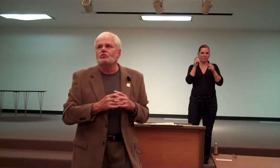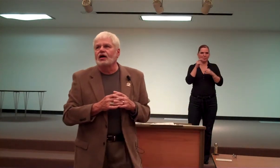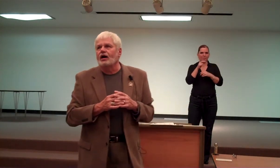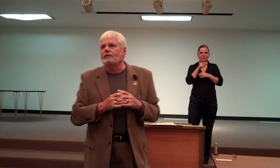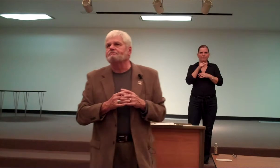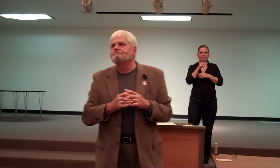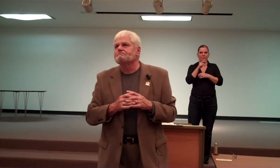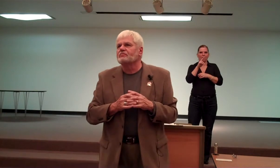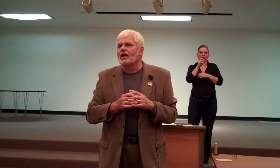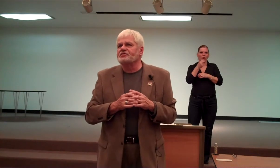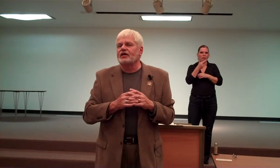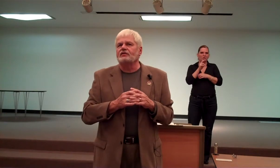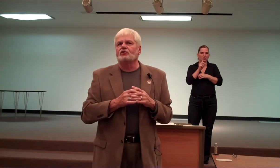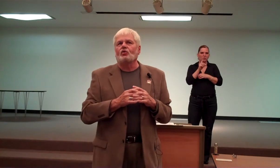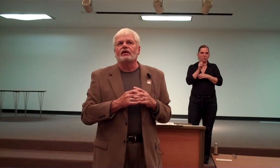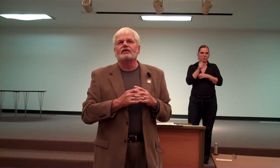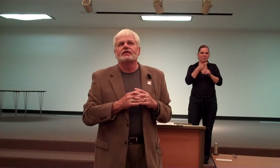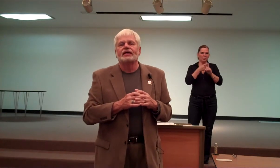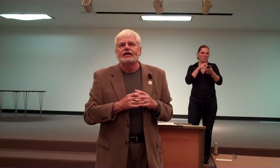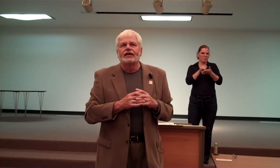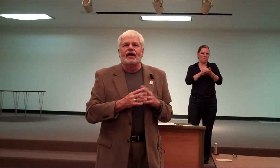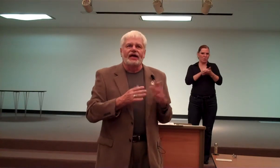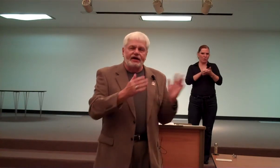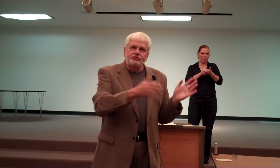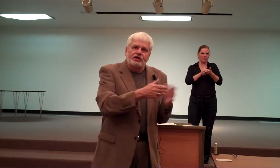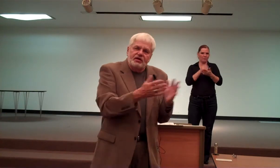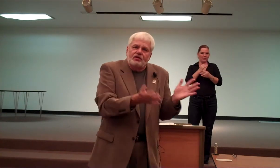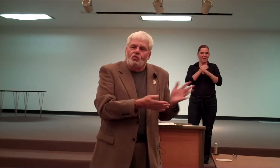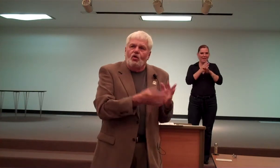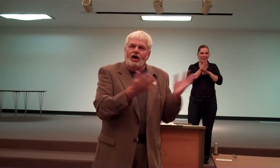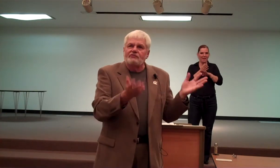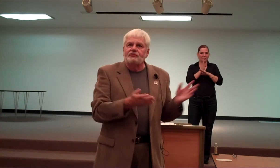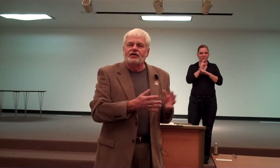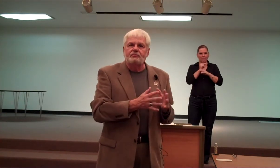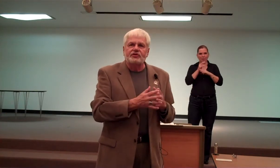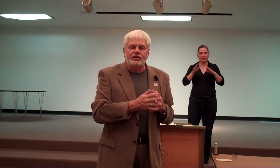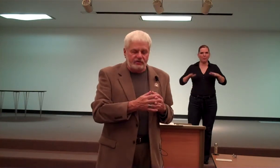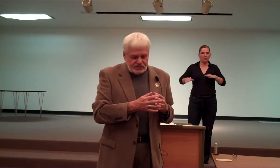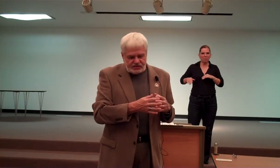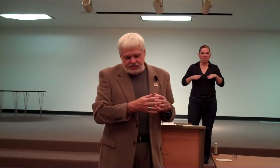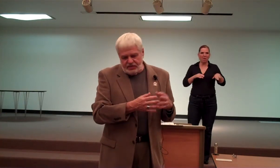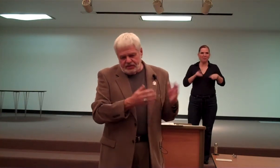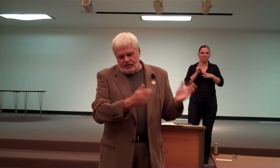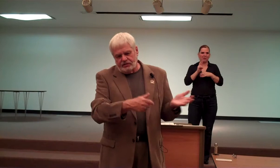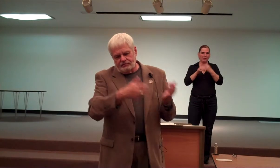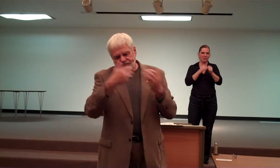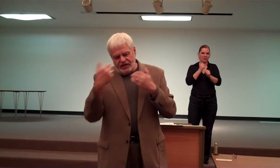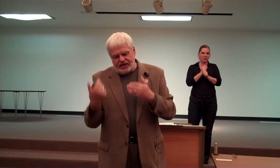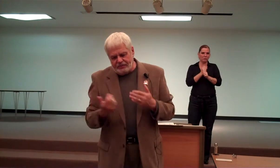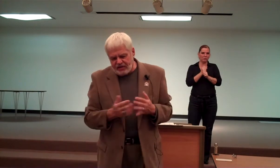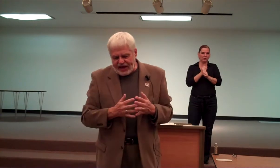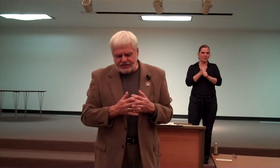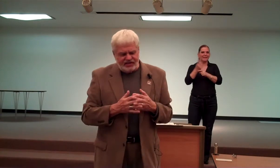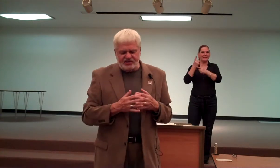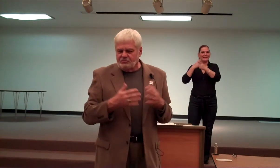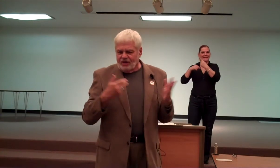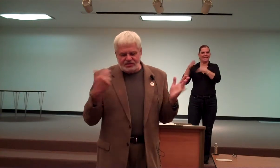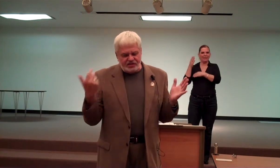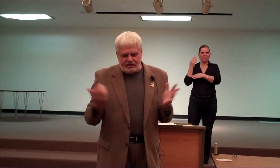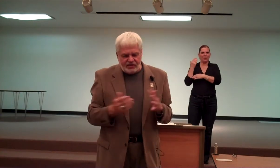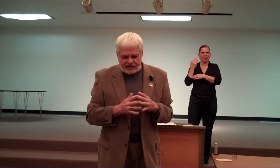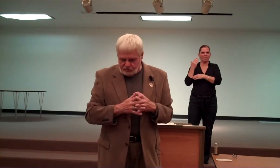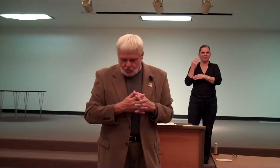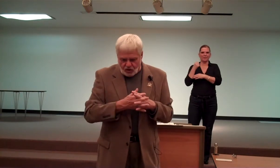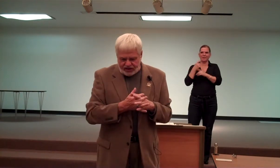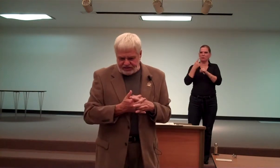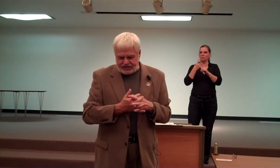was from upstate New York. And after he had been in Hawaii for a couple years, he came back. Takes you months